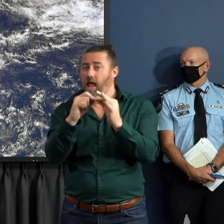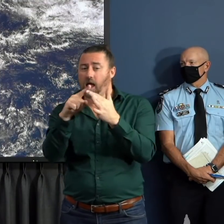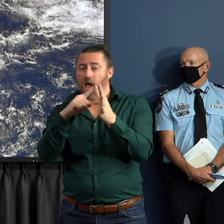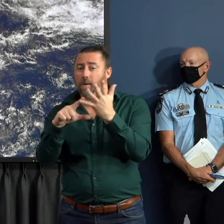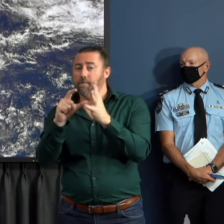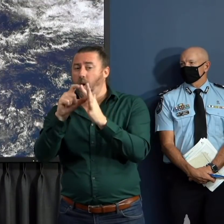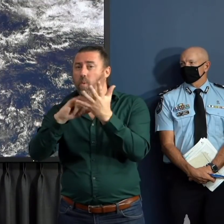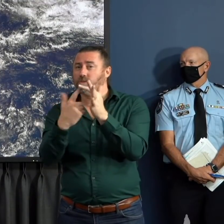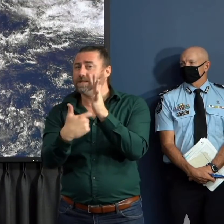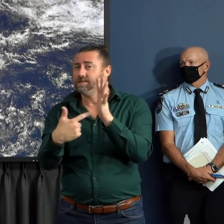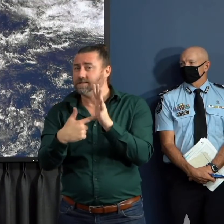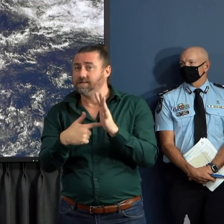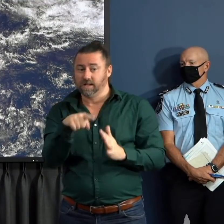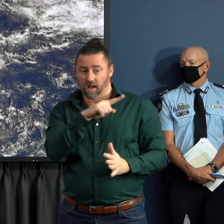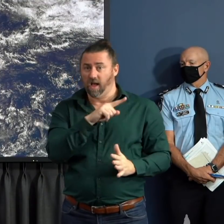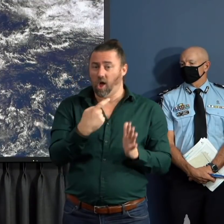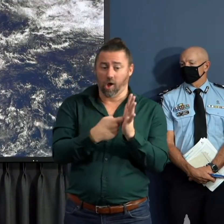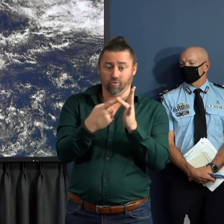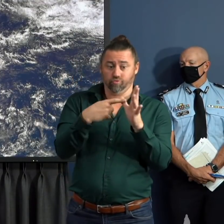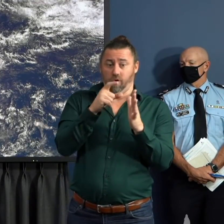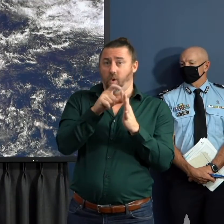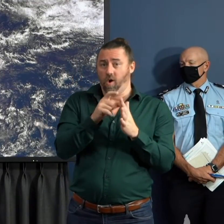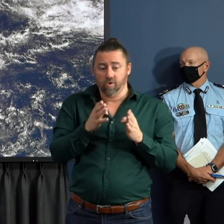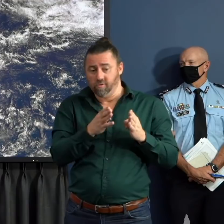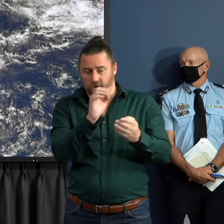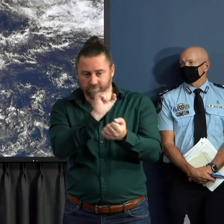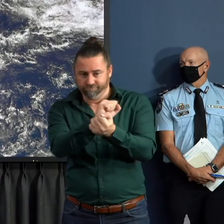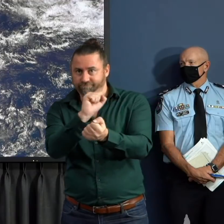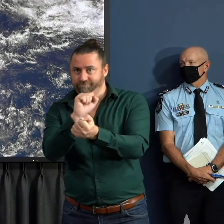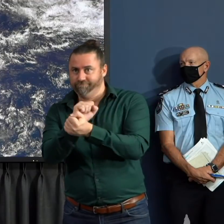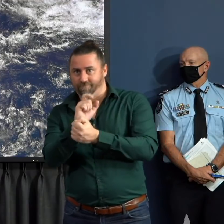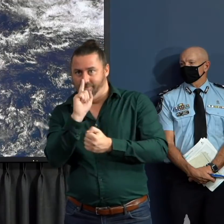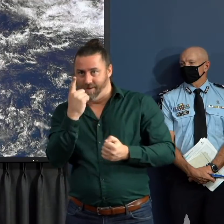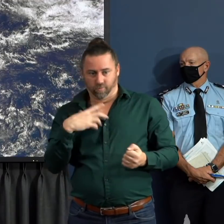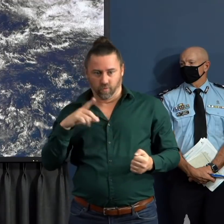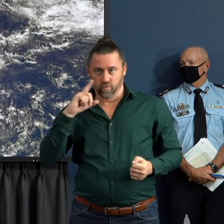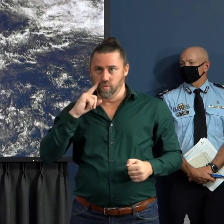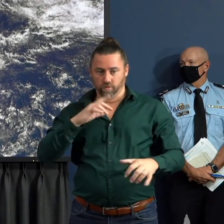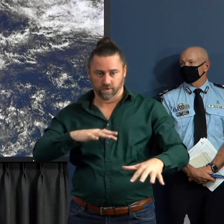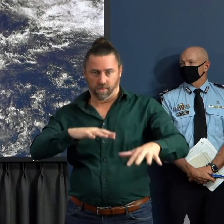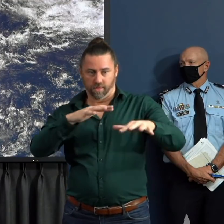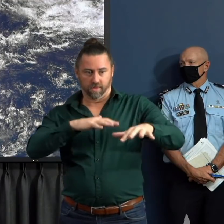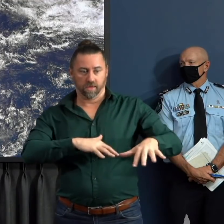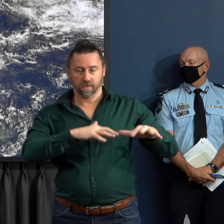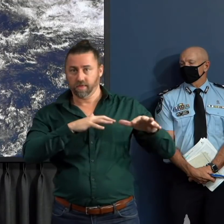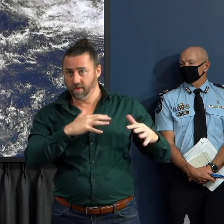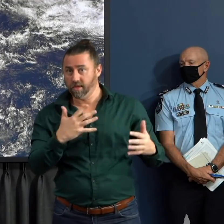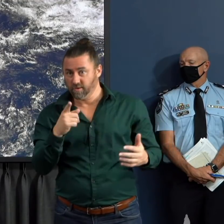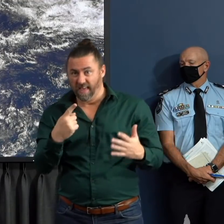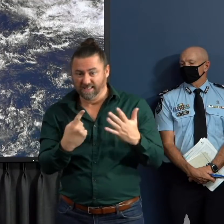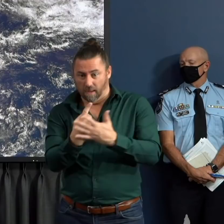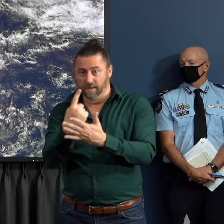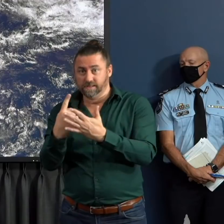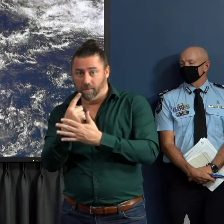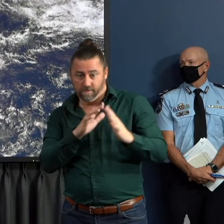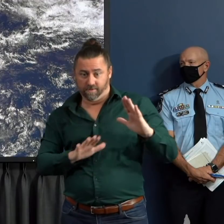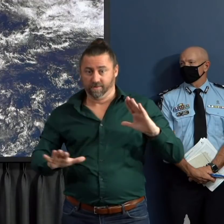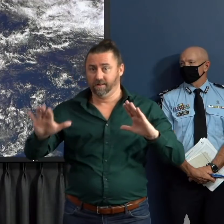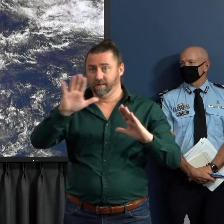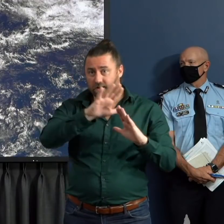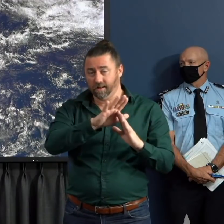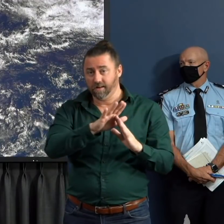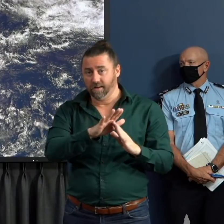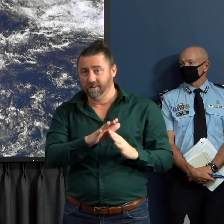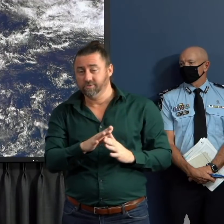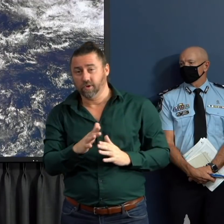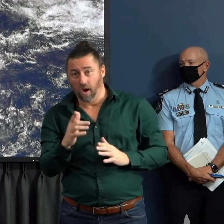that are now cut, and we'll see those areas increasingly have the sort of impacts we've been seeing in other parts of southeast Queensland. So I urge